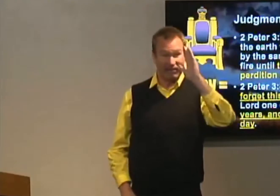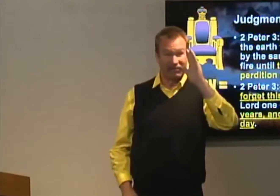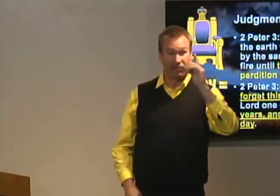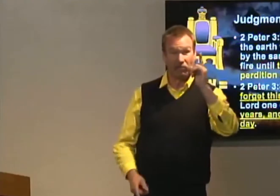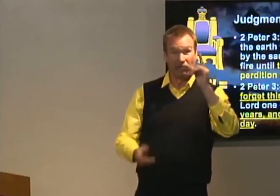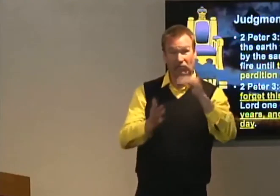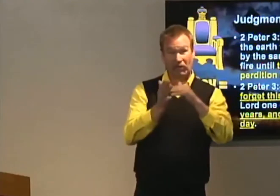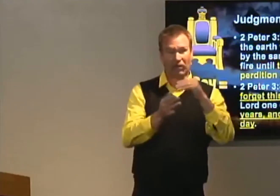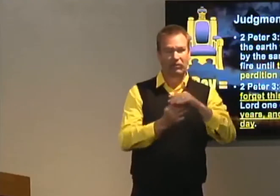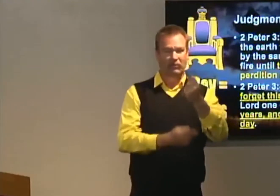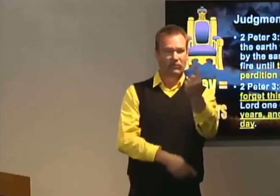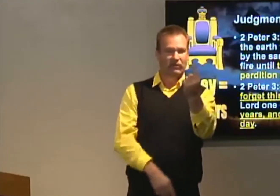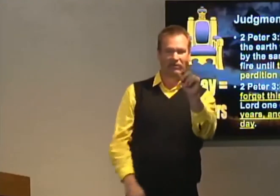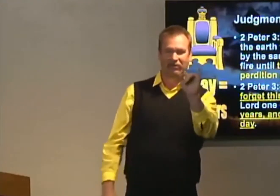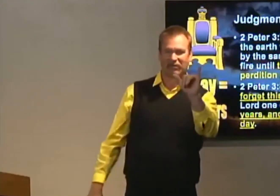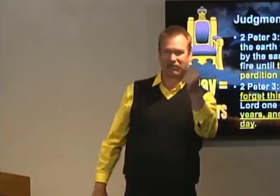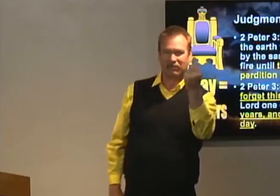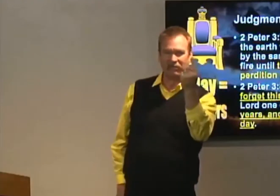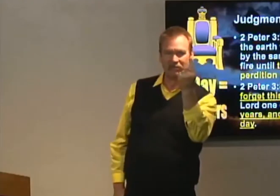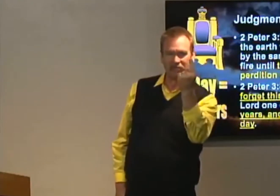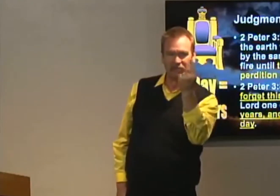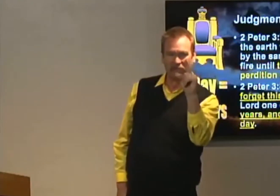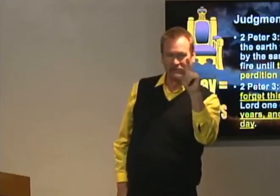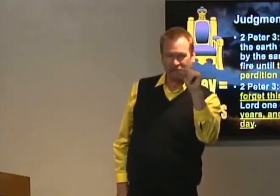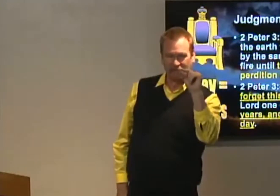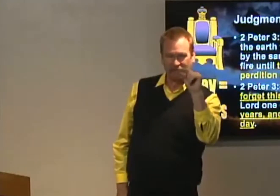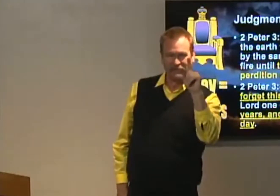to God, 1,000 years is as one day.